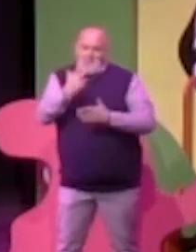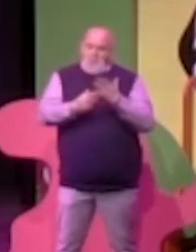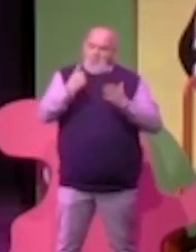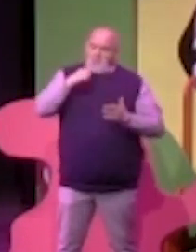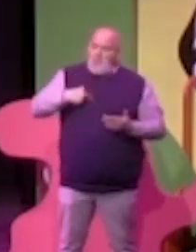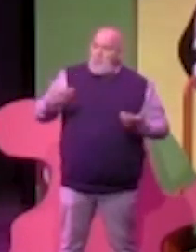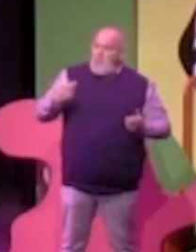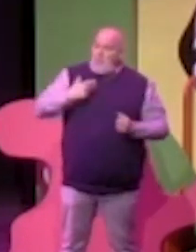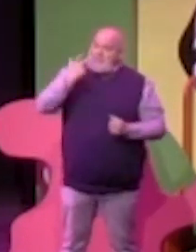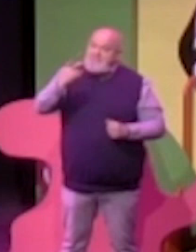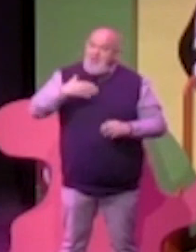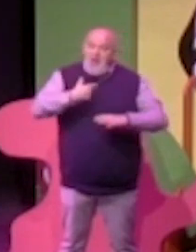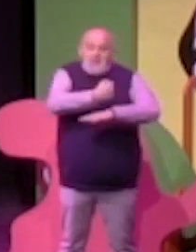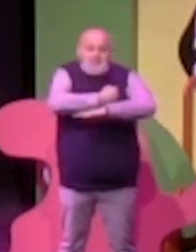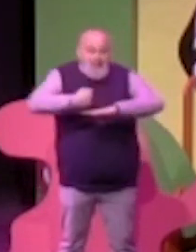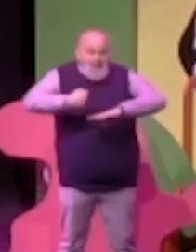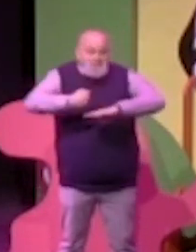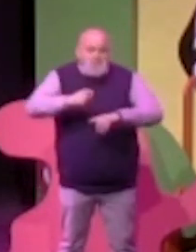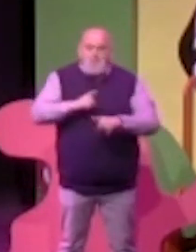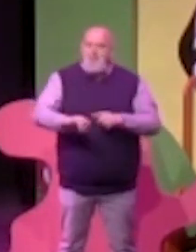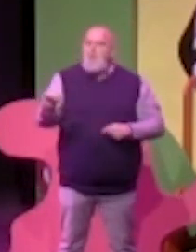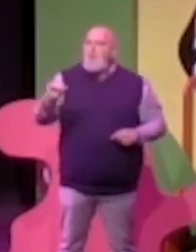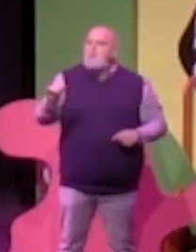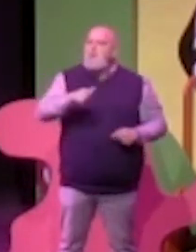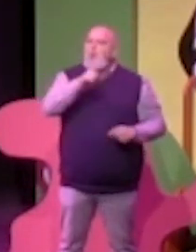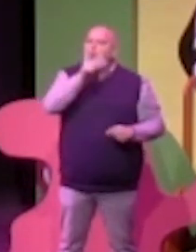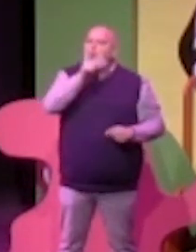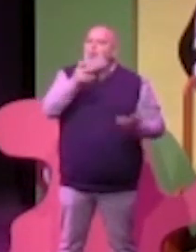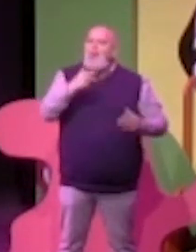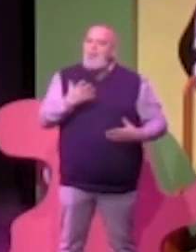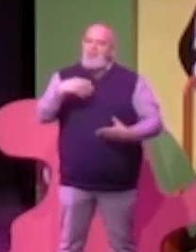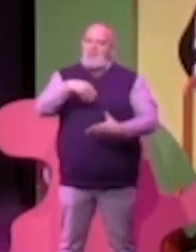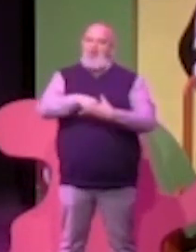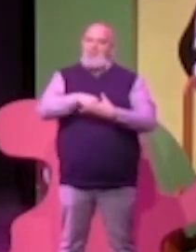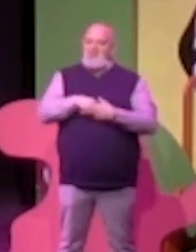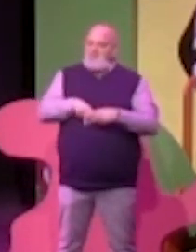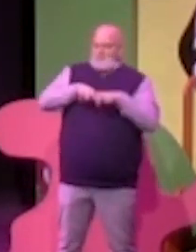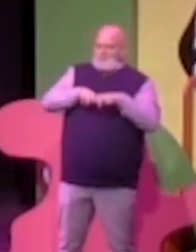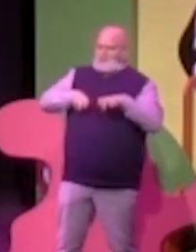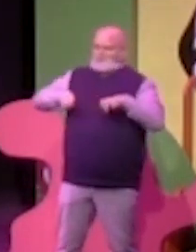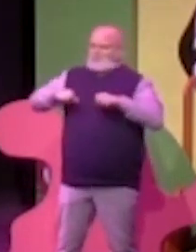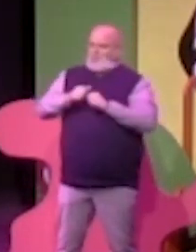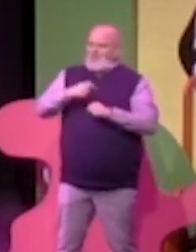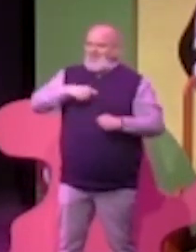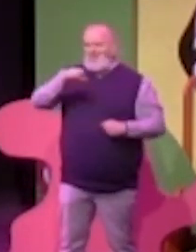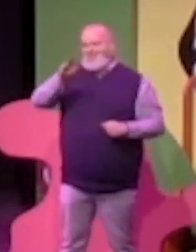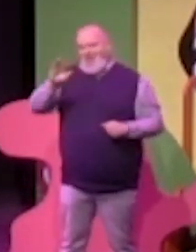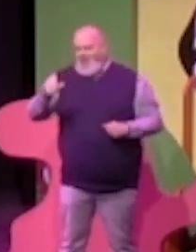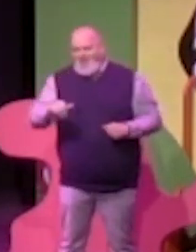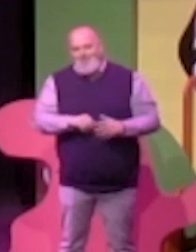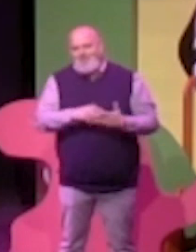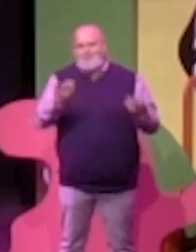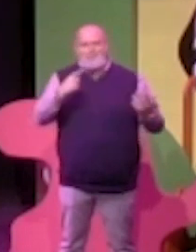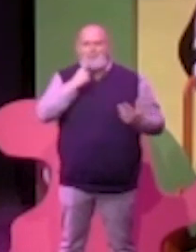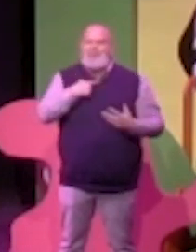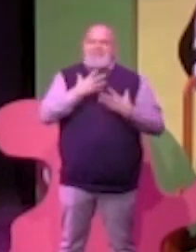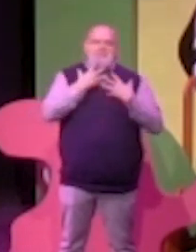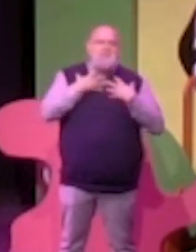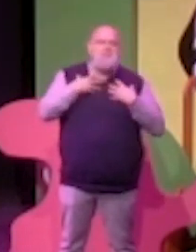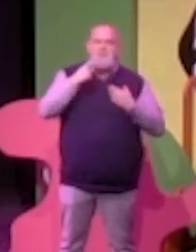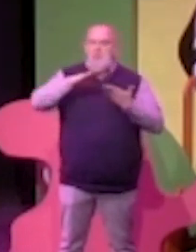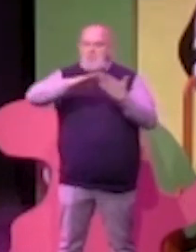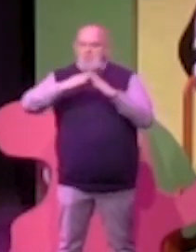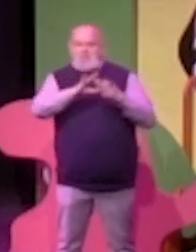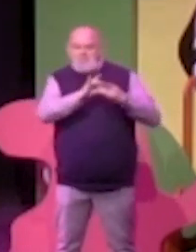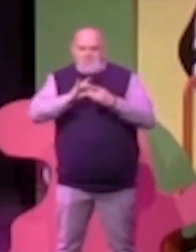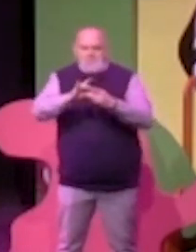you might see on stage, but also who you might engage with sitting next to you or in the lobby. There's just a hunger for community and